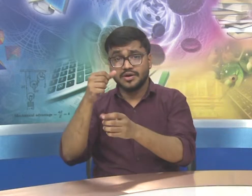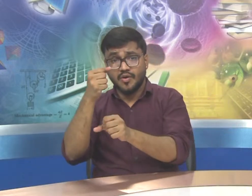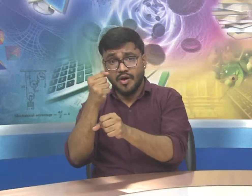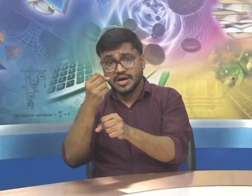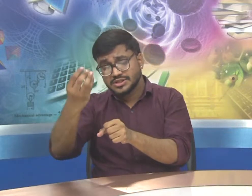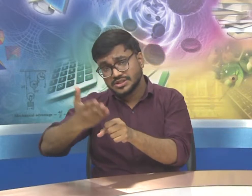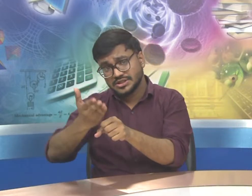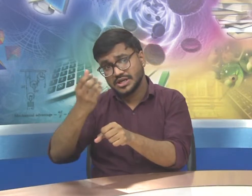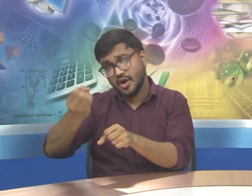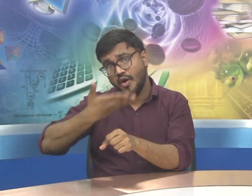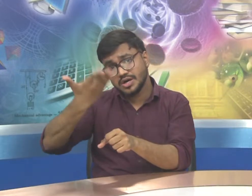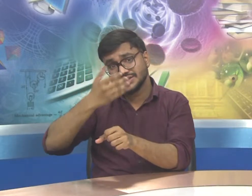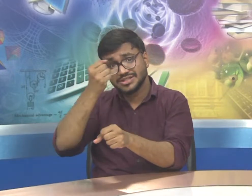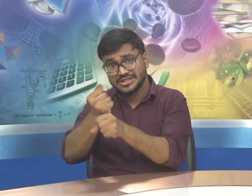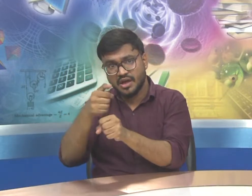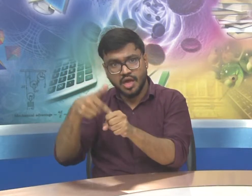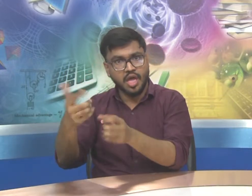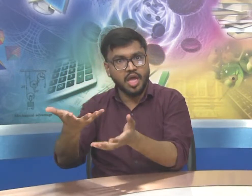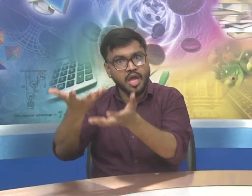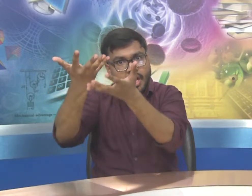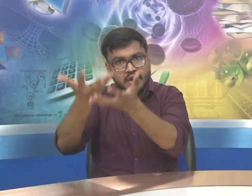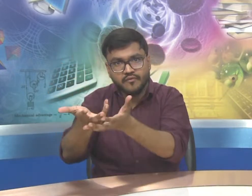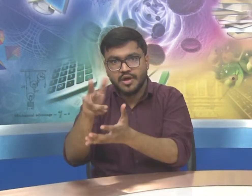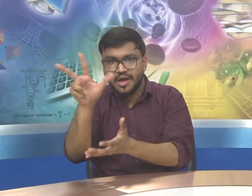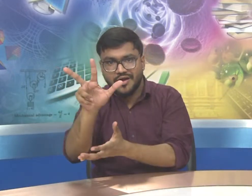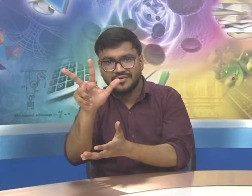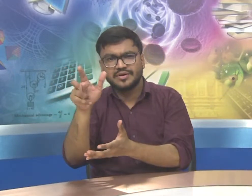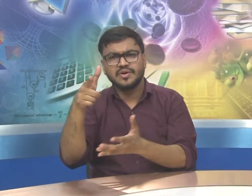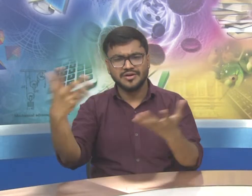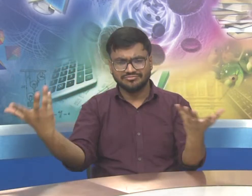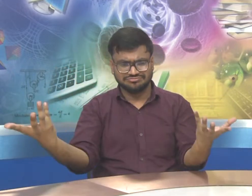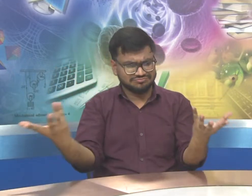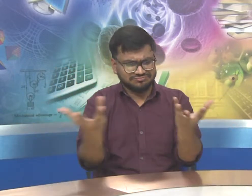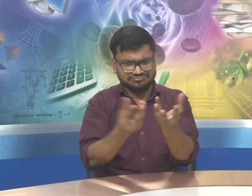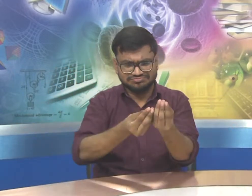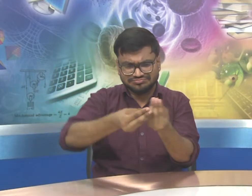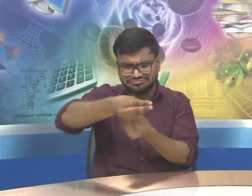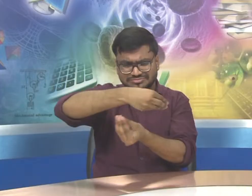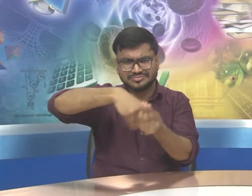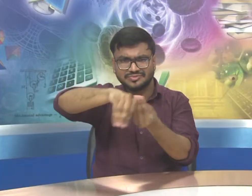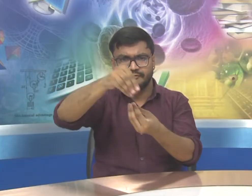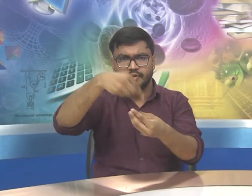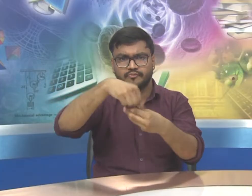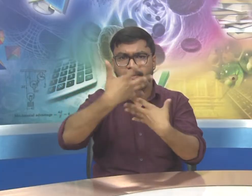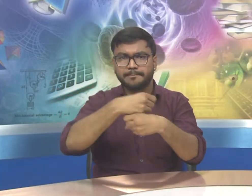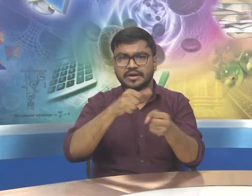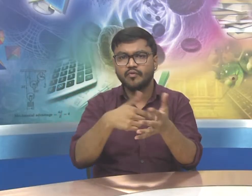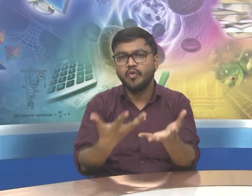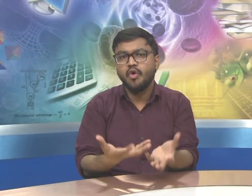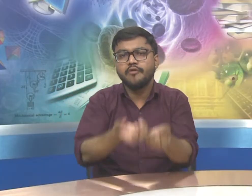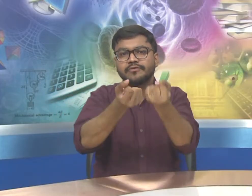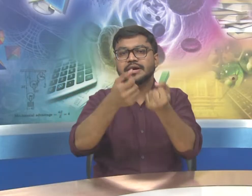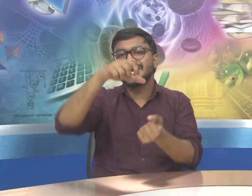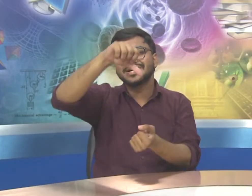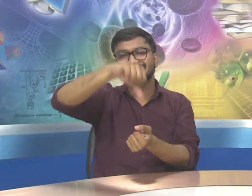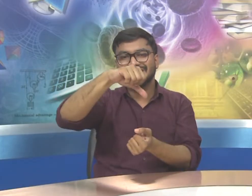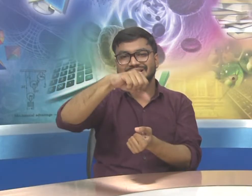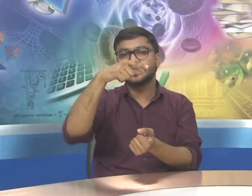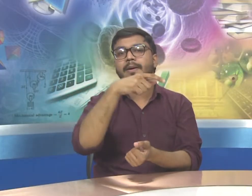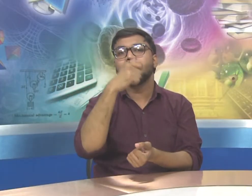1 gram of hydrogen reacts with about 8 gram of oxygen to make